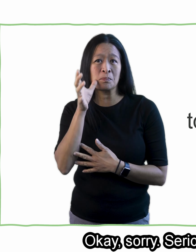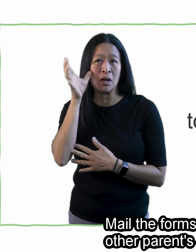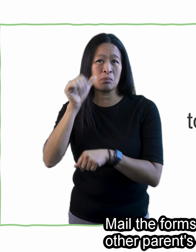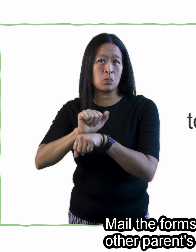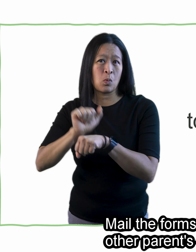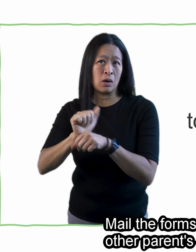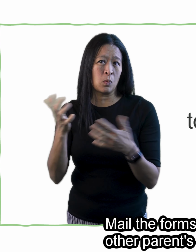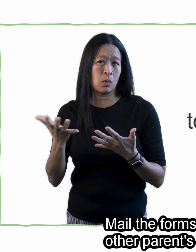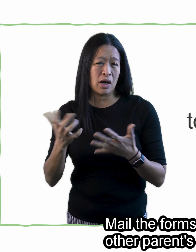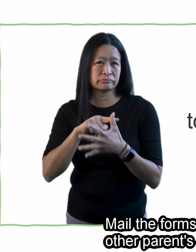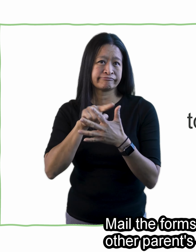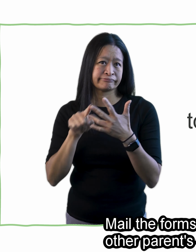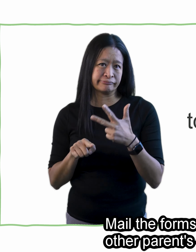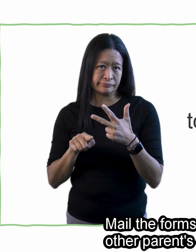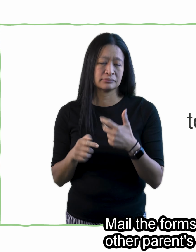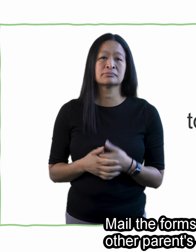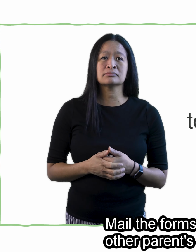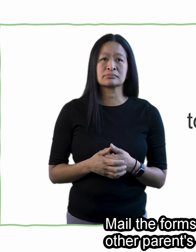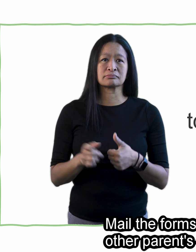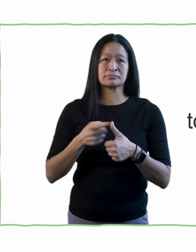Mail the forms to the other parent's employers.